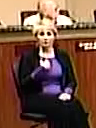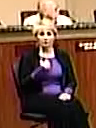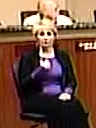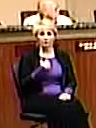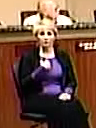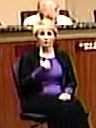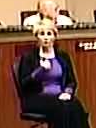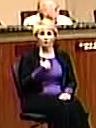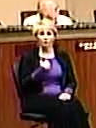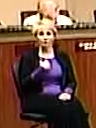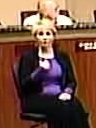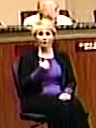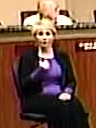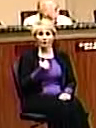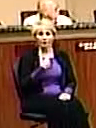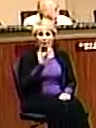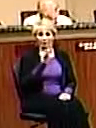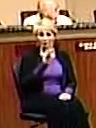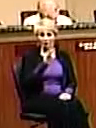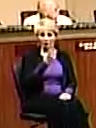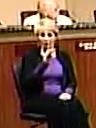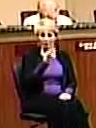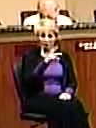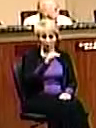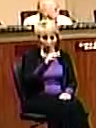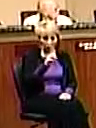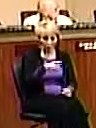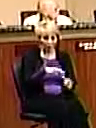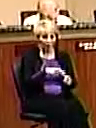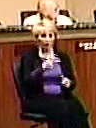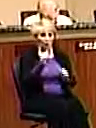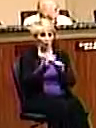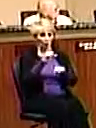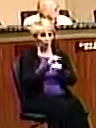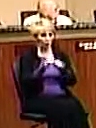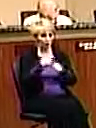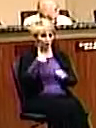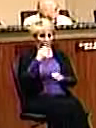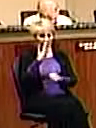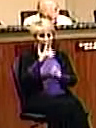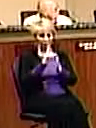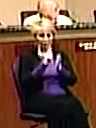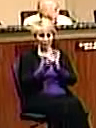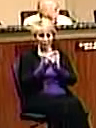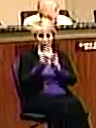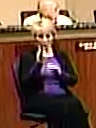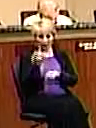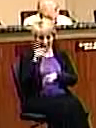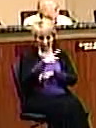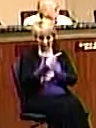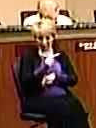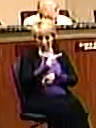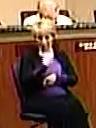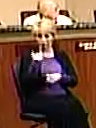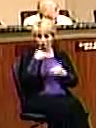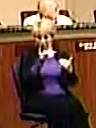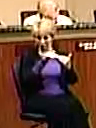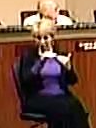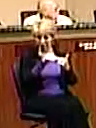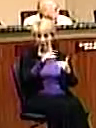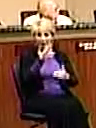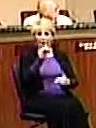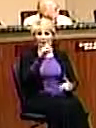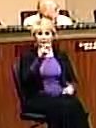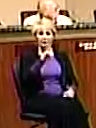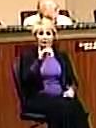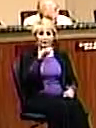I know Dr. Omar worked with me for about 45 minutes one day. We're fair. Sidney Simmons,